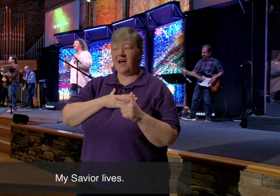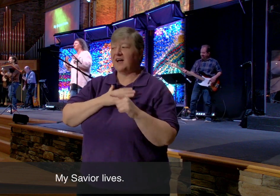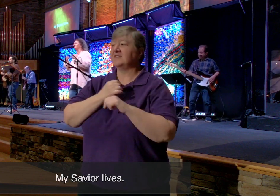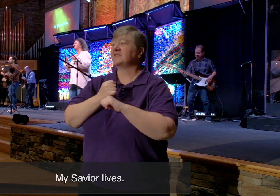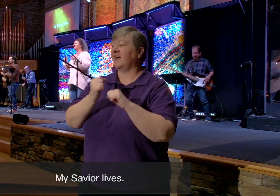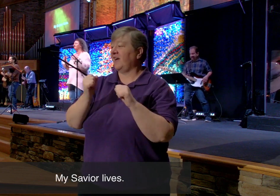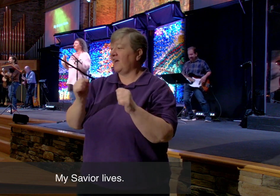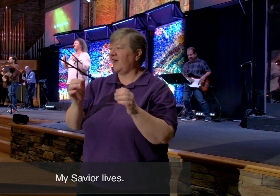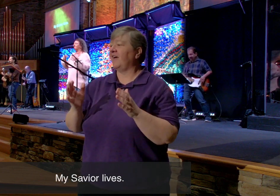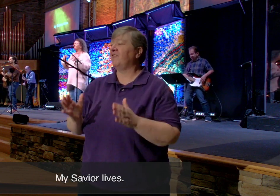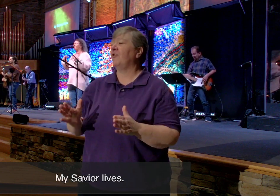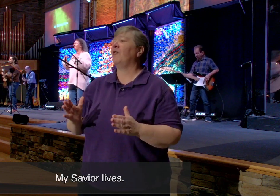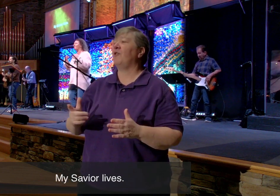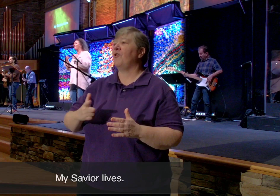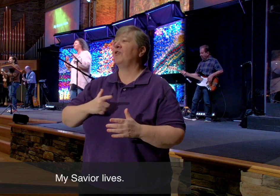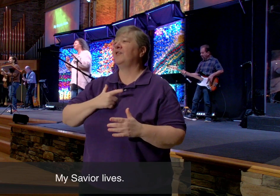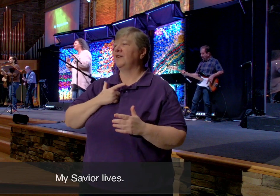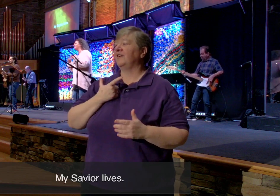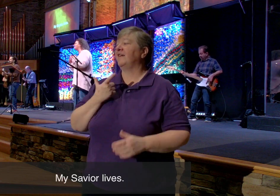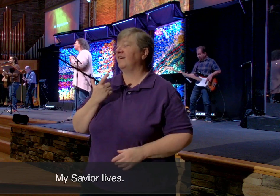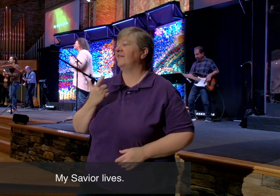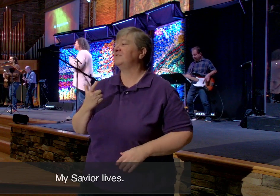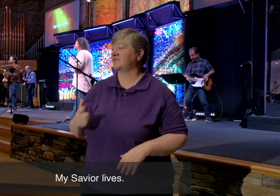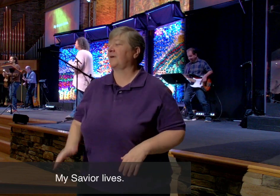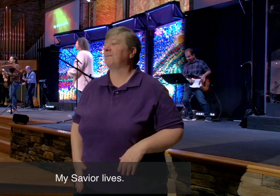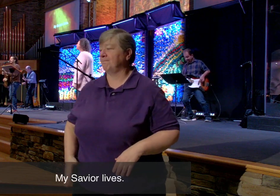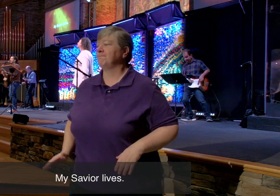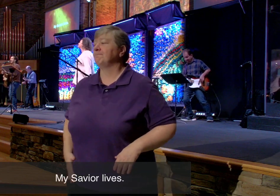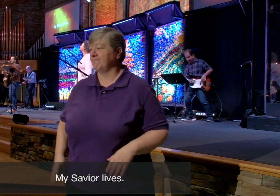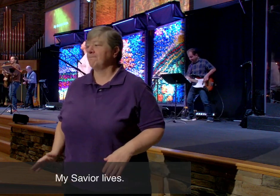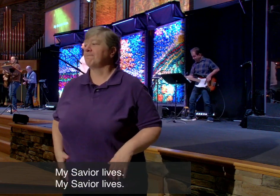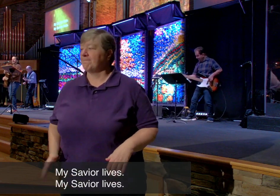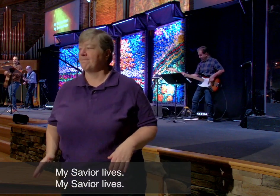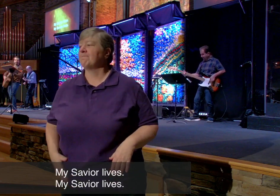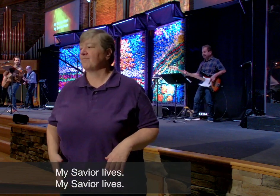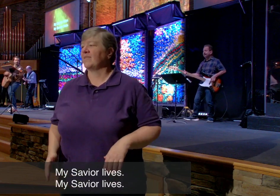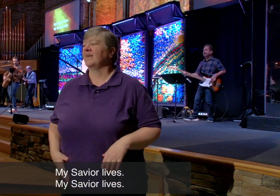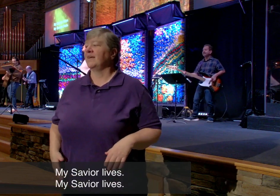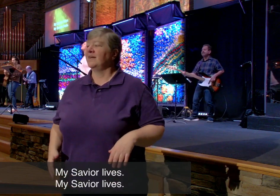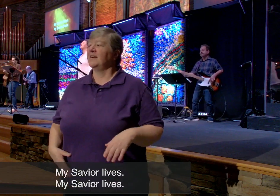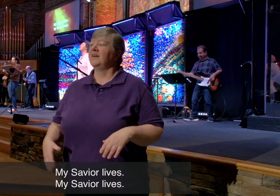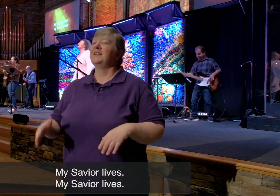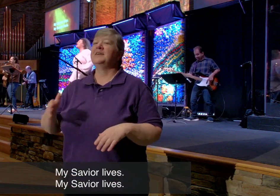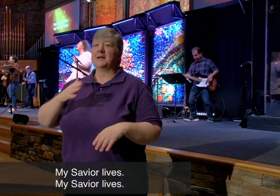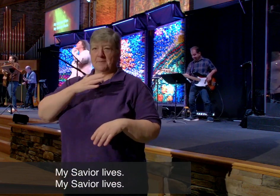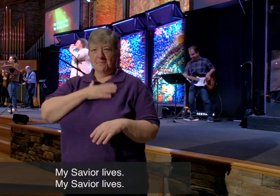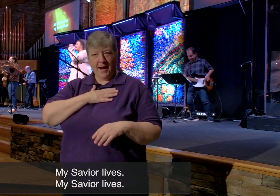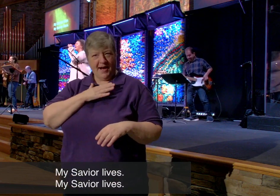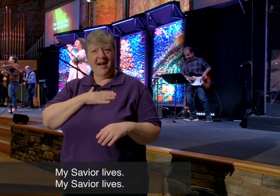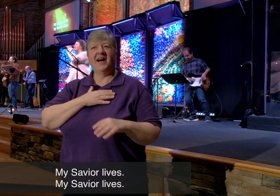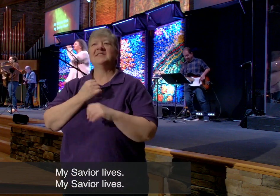Savior lives. My Savior lives. Let's declare.